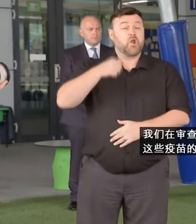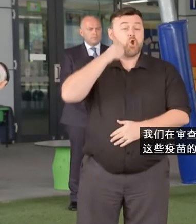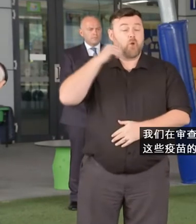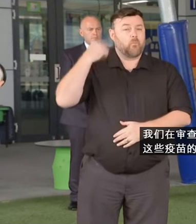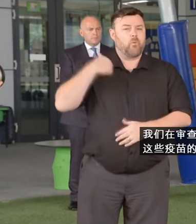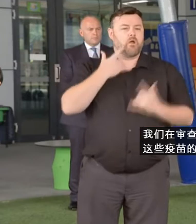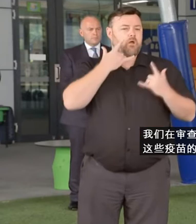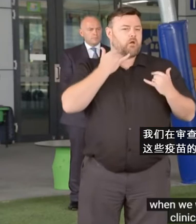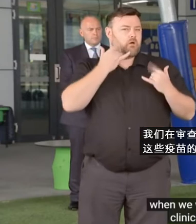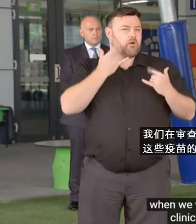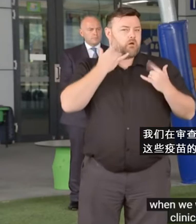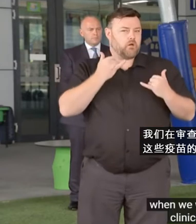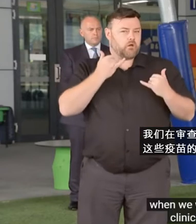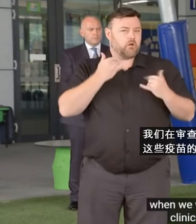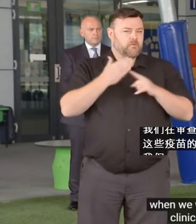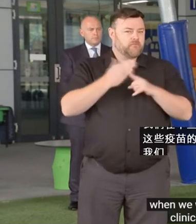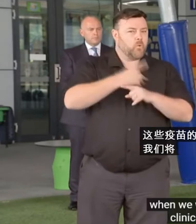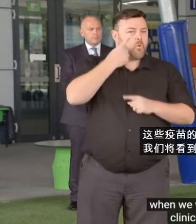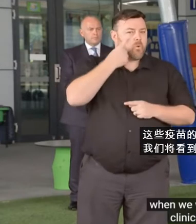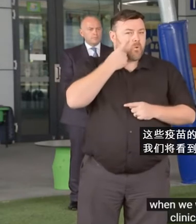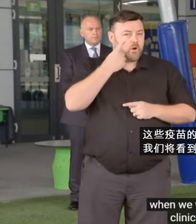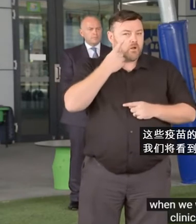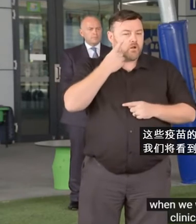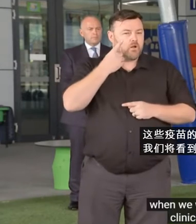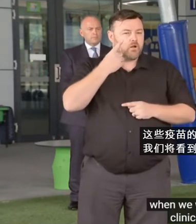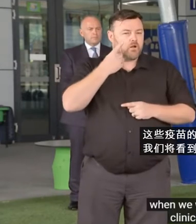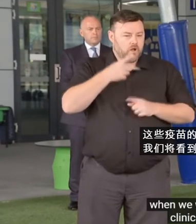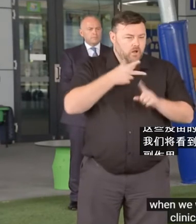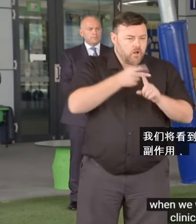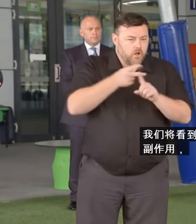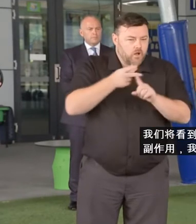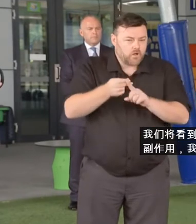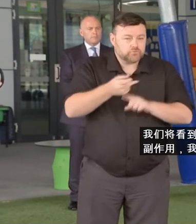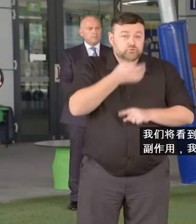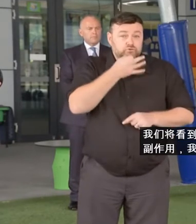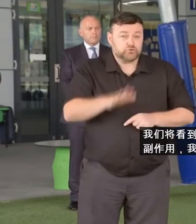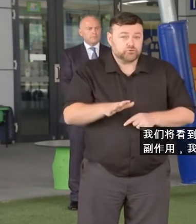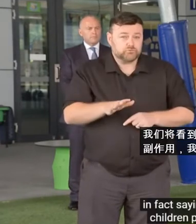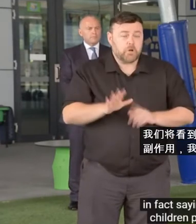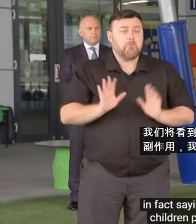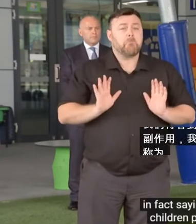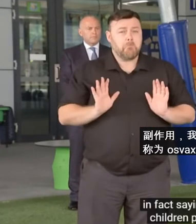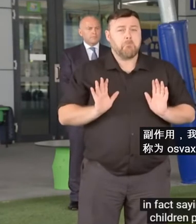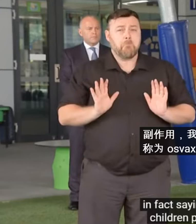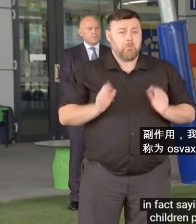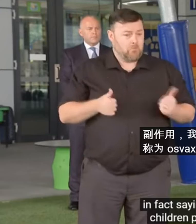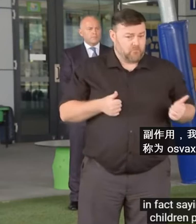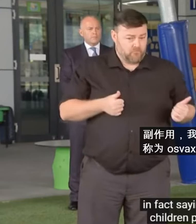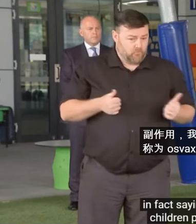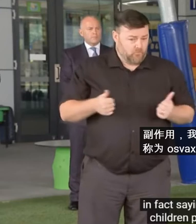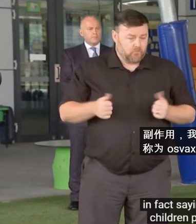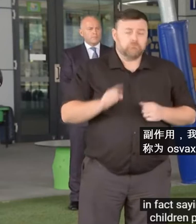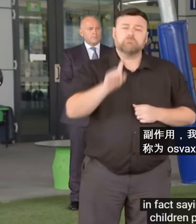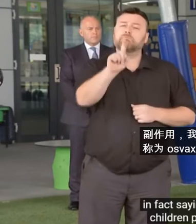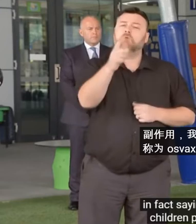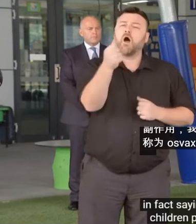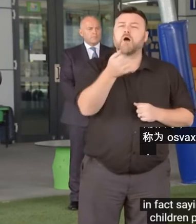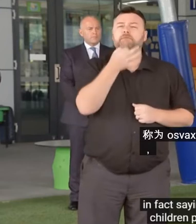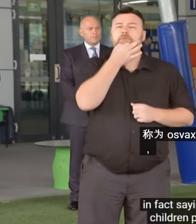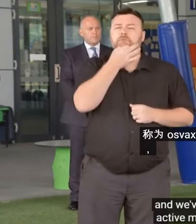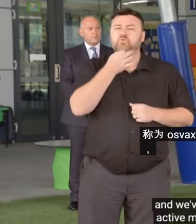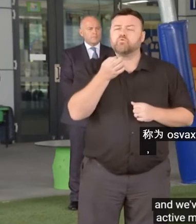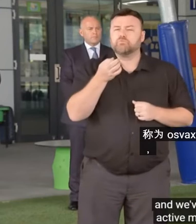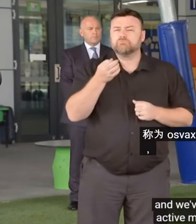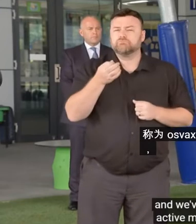these vaccines. We will see a few children reporting side effects, and we've seen that in our active monitoring system called